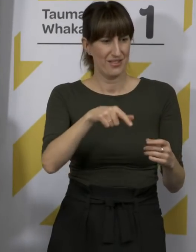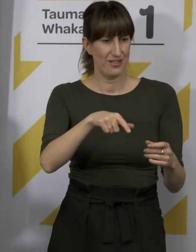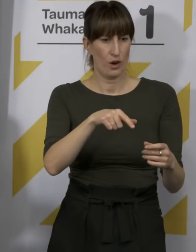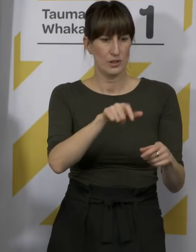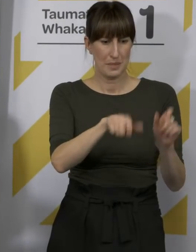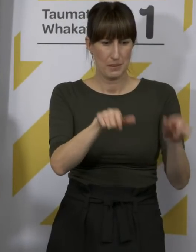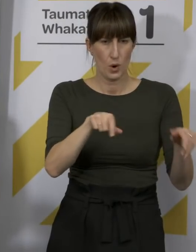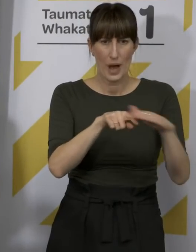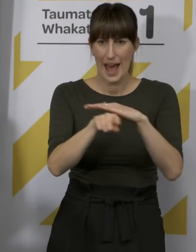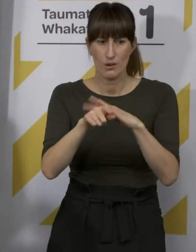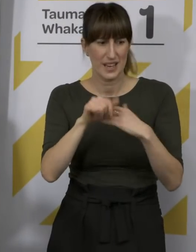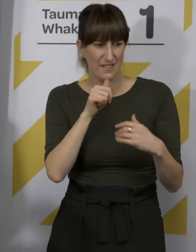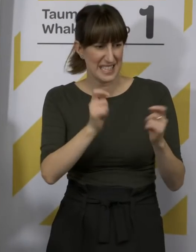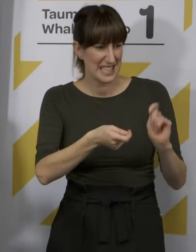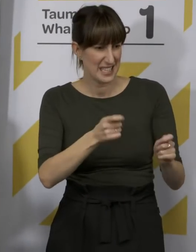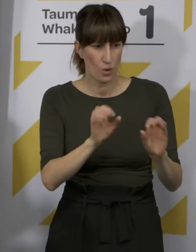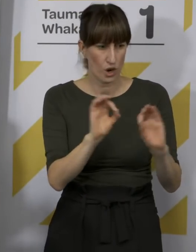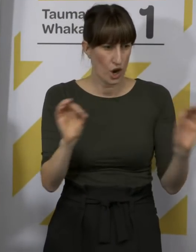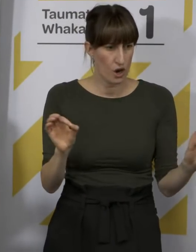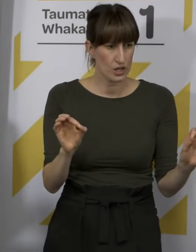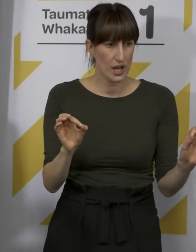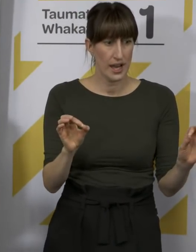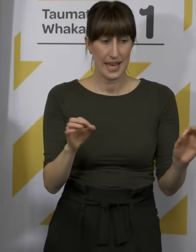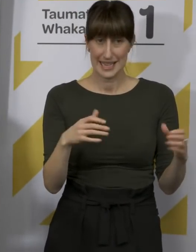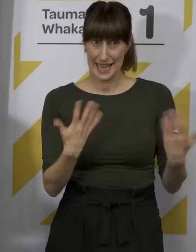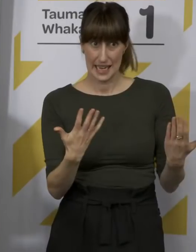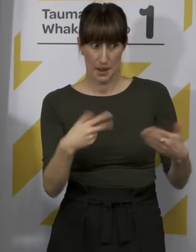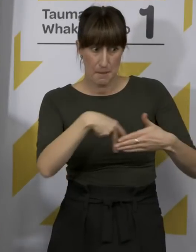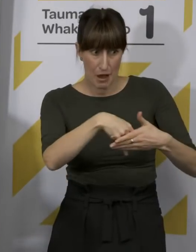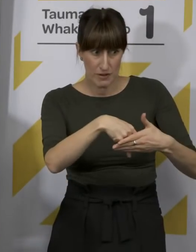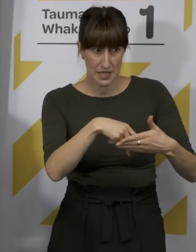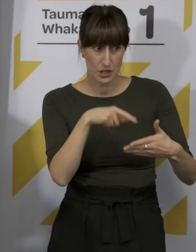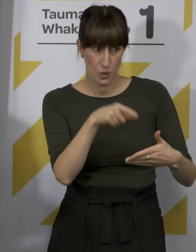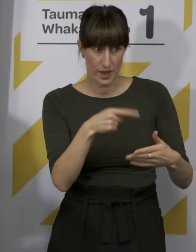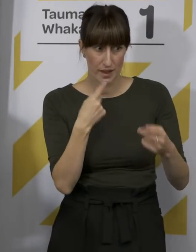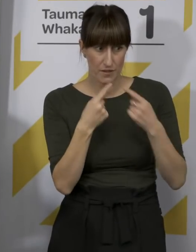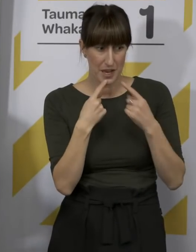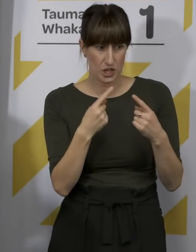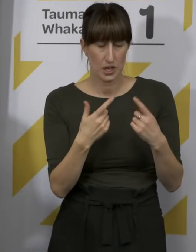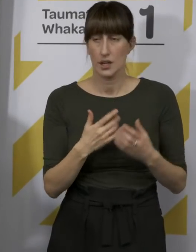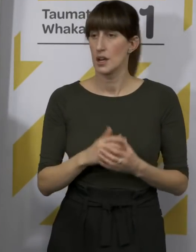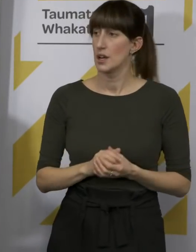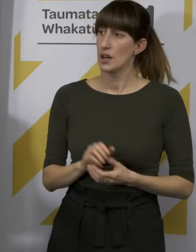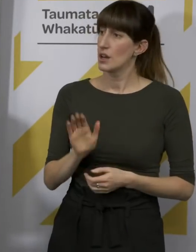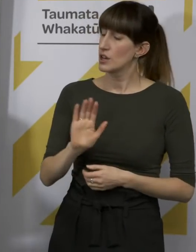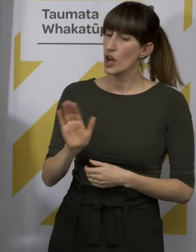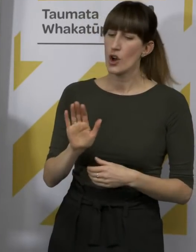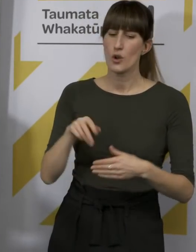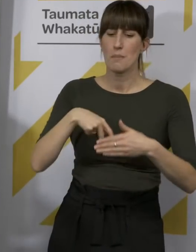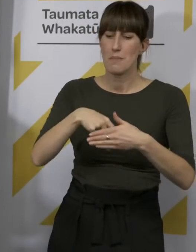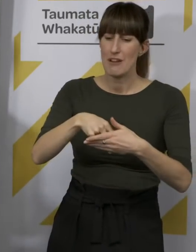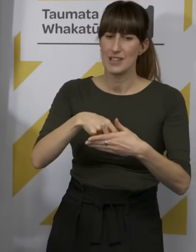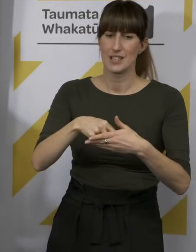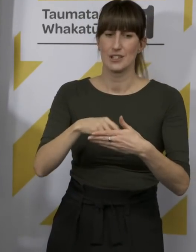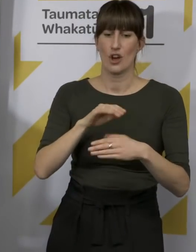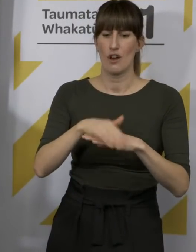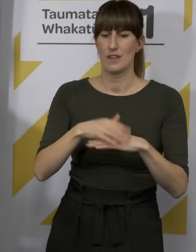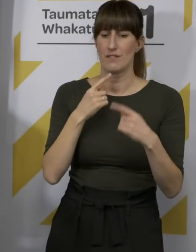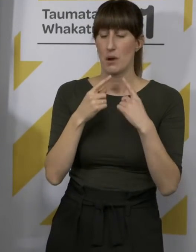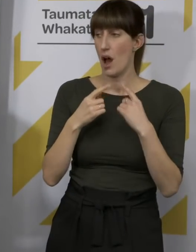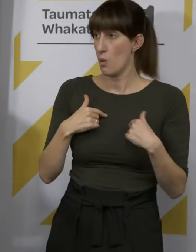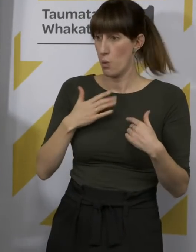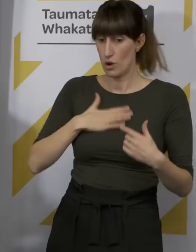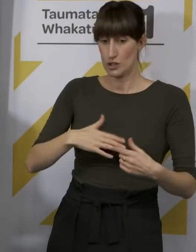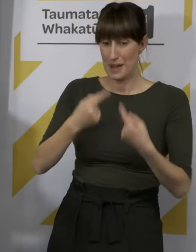of cases? Yep. So there's no obstruction. I can be really clear about that. I'm just really, I just want to be able to give you the